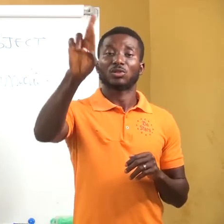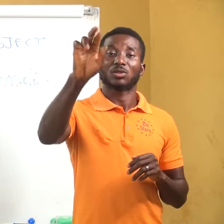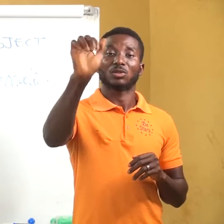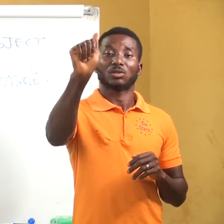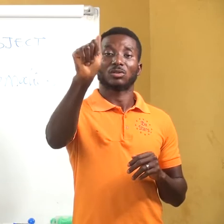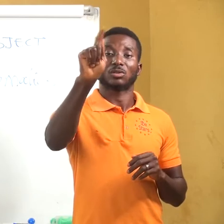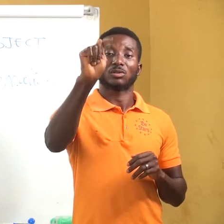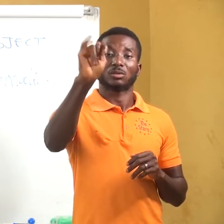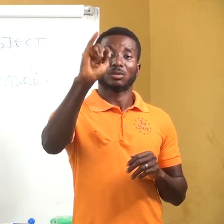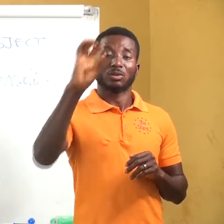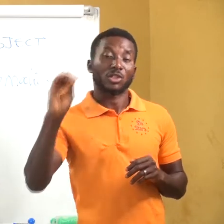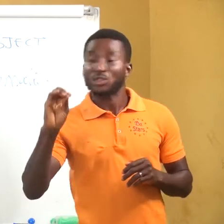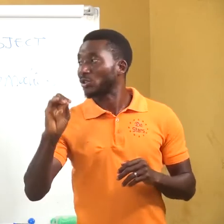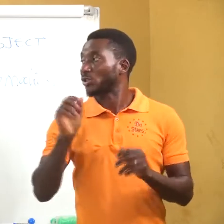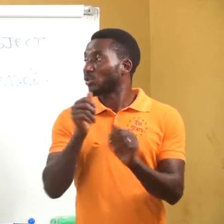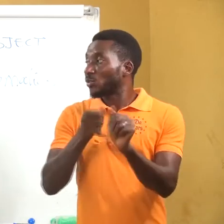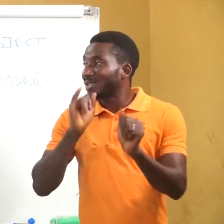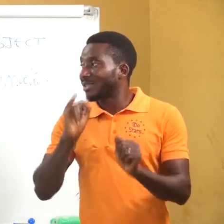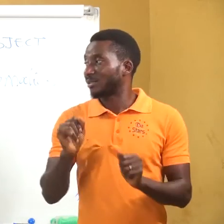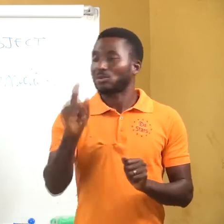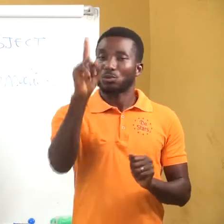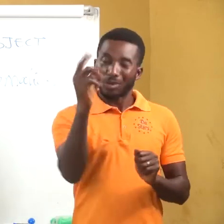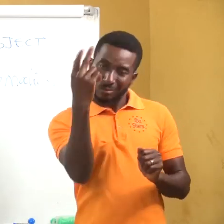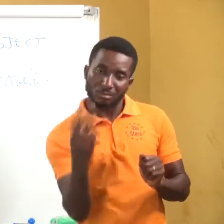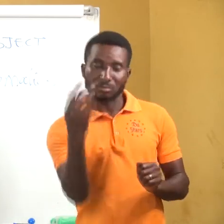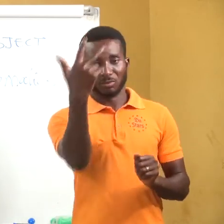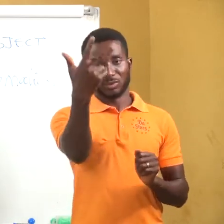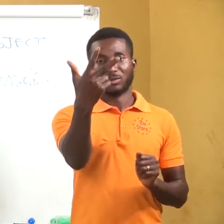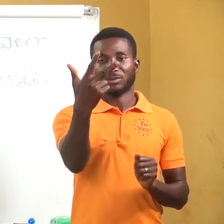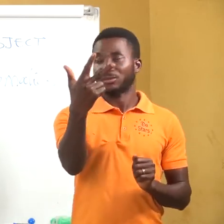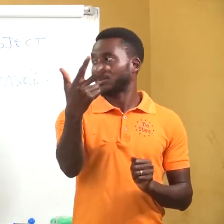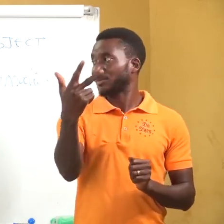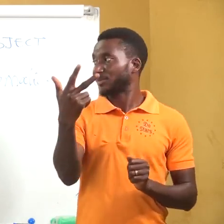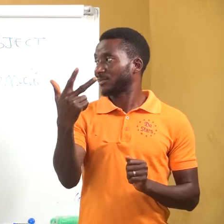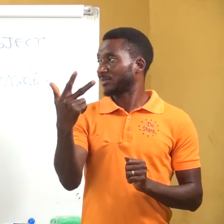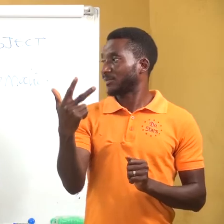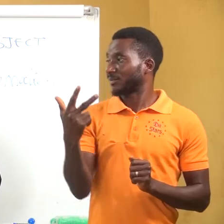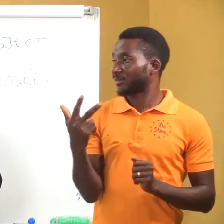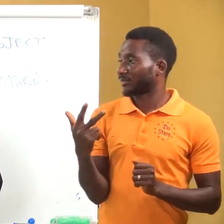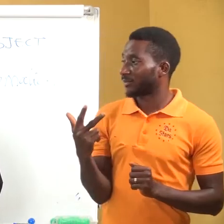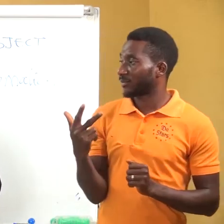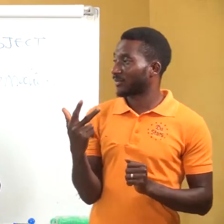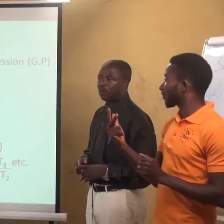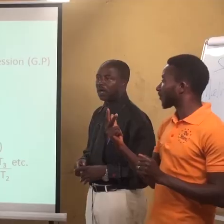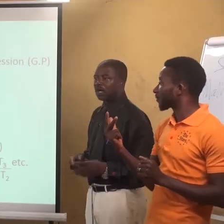2, you will get 6. 6 multiplied by 2, you will get 12. 12 multiplied by 2, you will